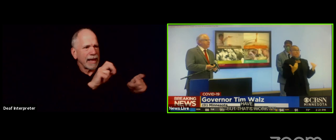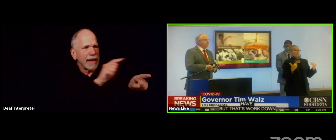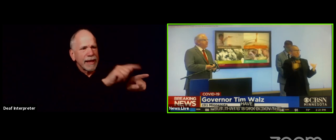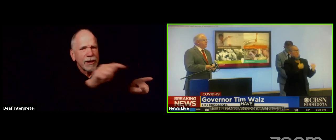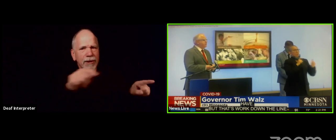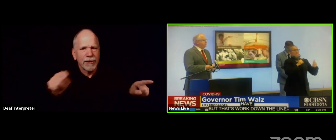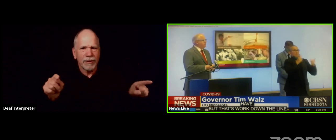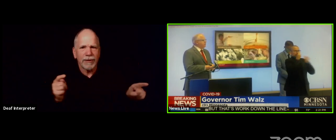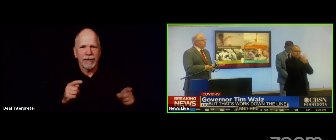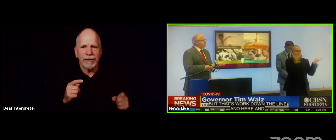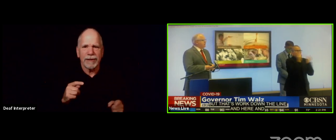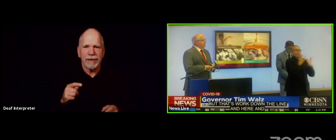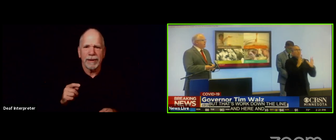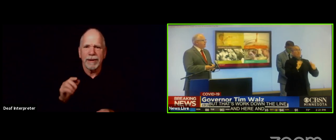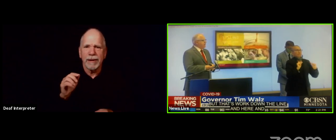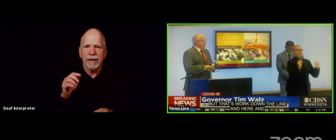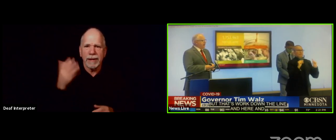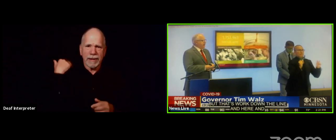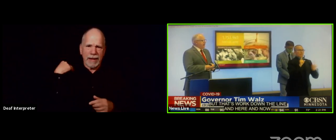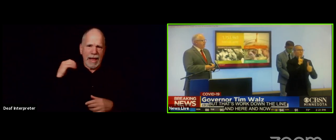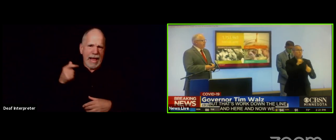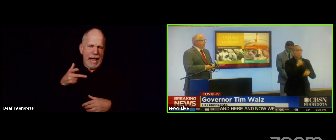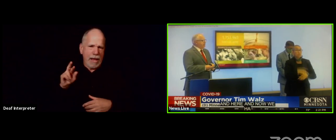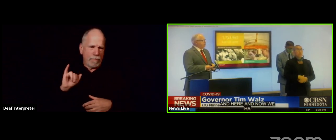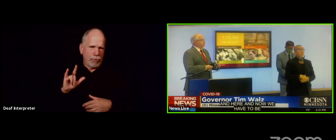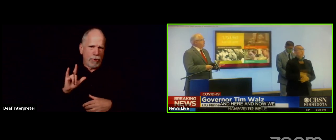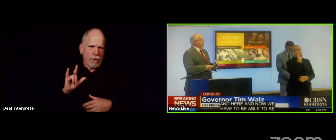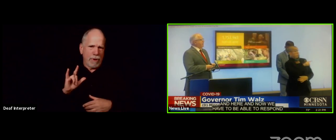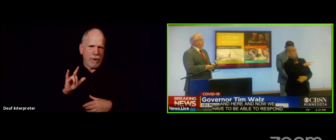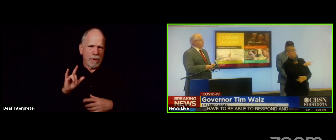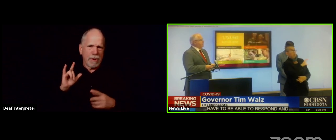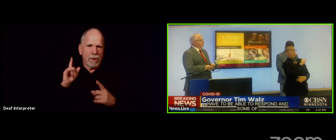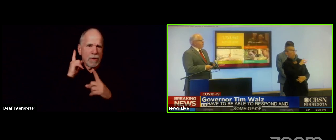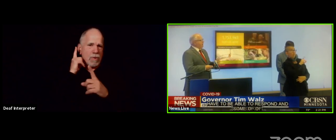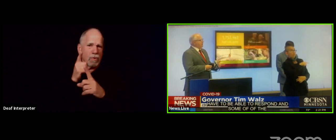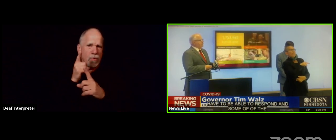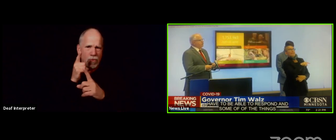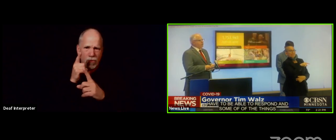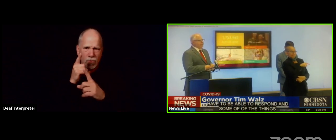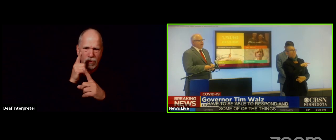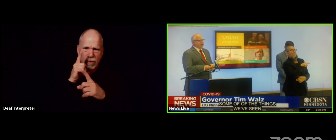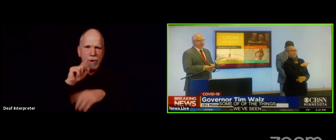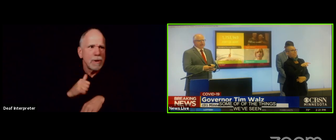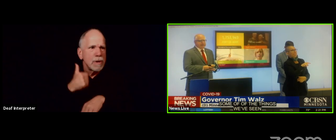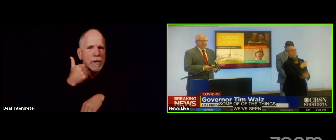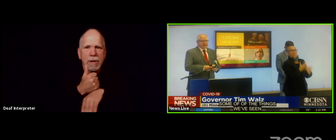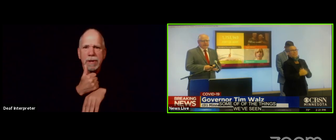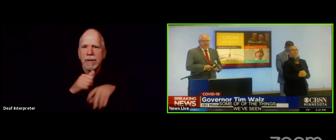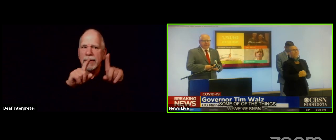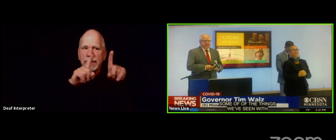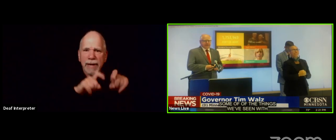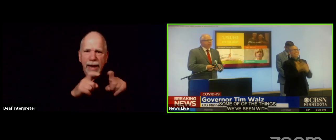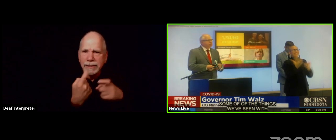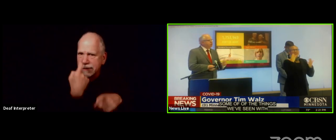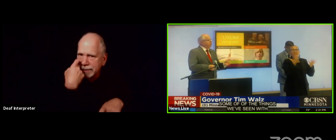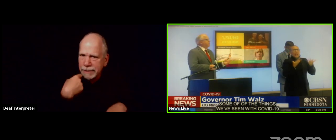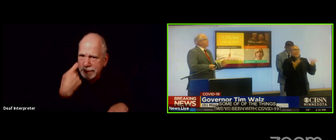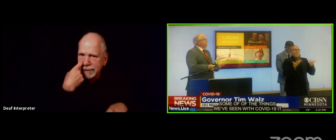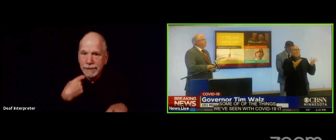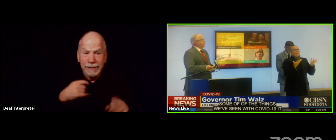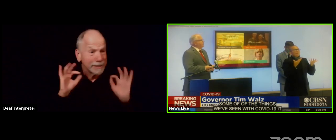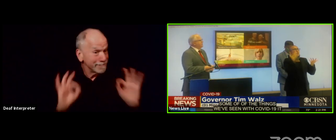some of the things we've seen with COVID-19, it certainly falls right into with our the social